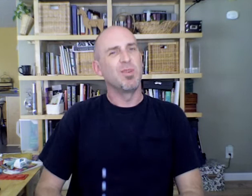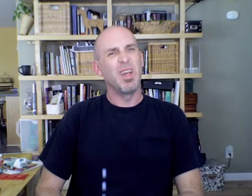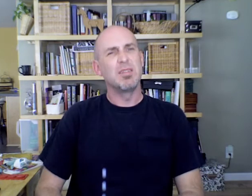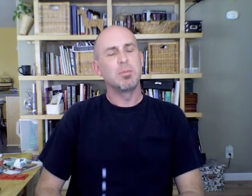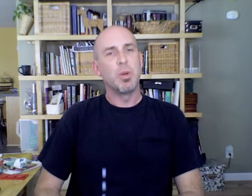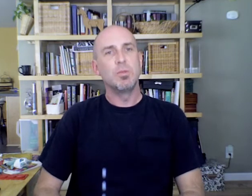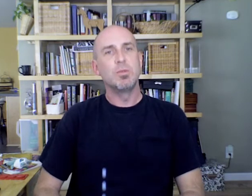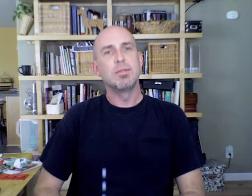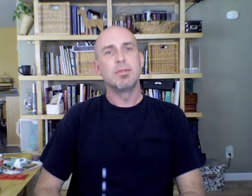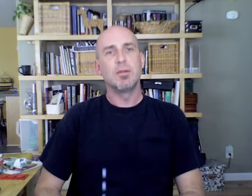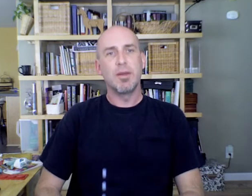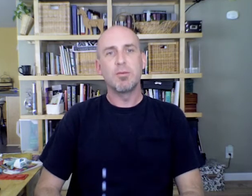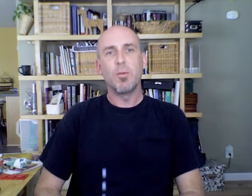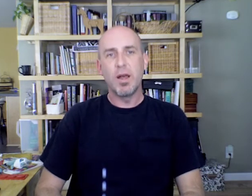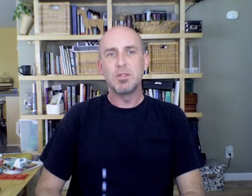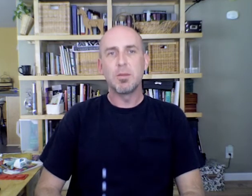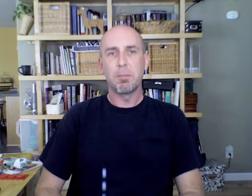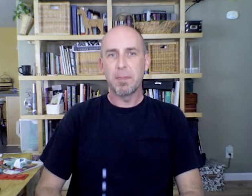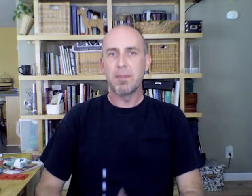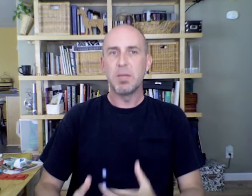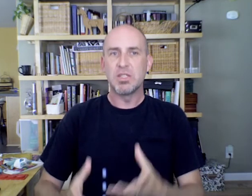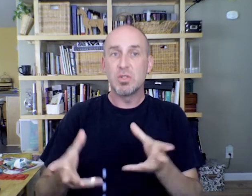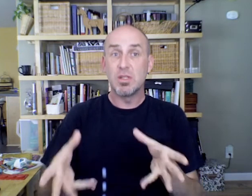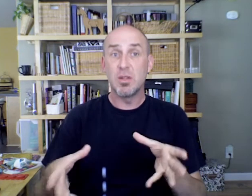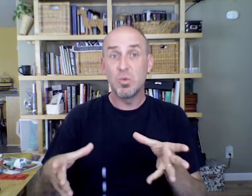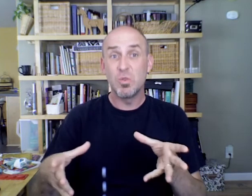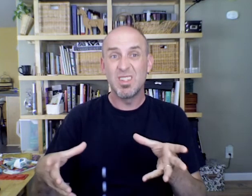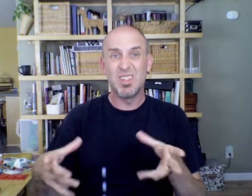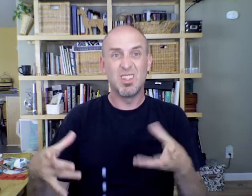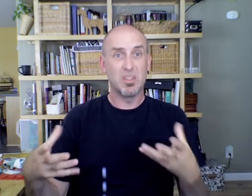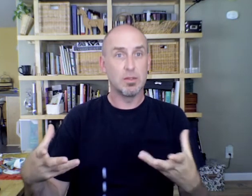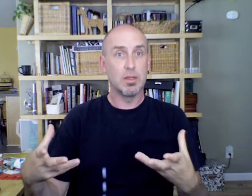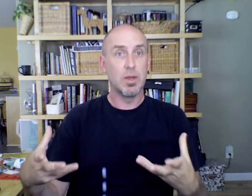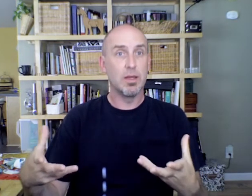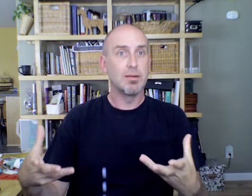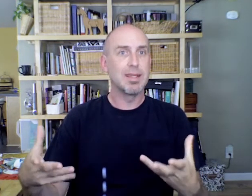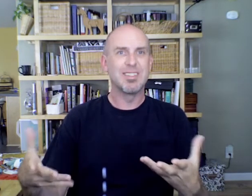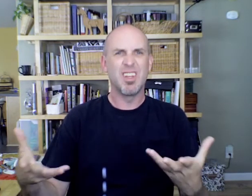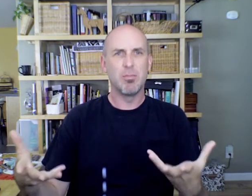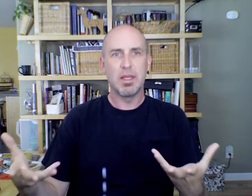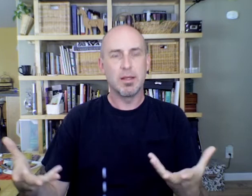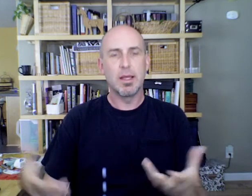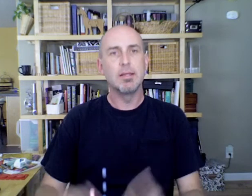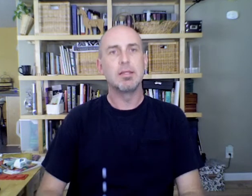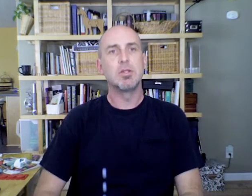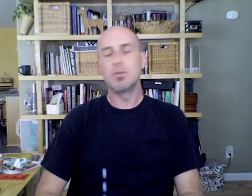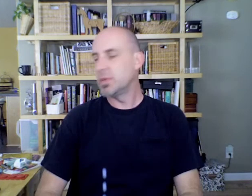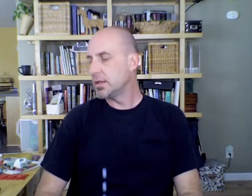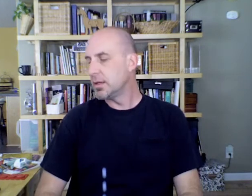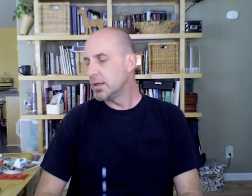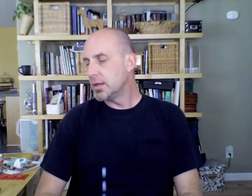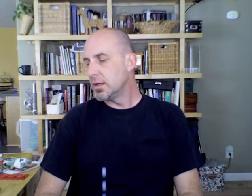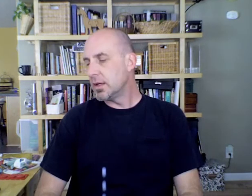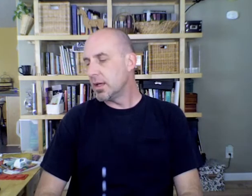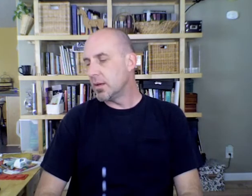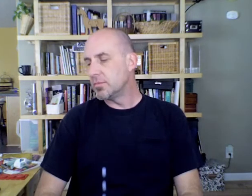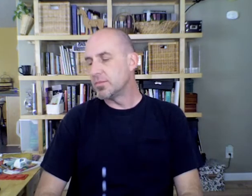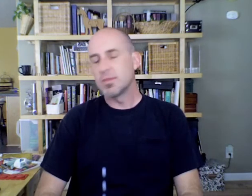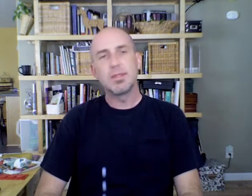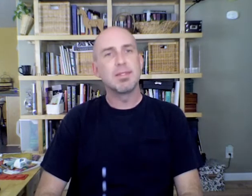I suppose, you have to watch to make sure it's not used in an insulting way or kids are not being unkind to each other, but to say